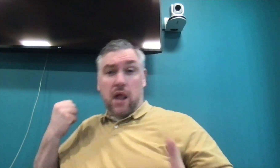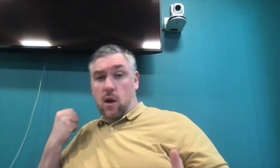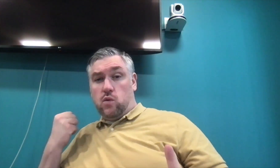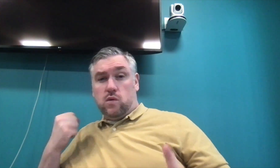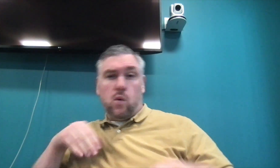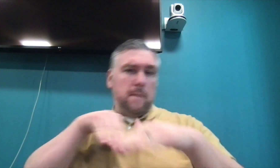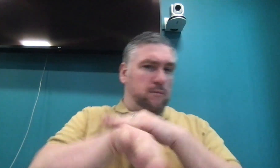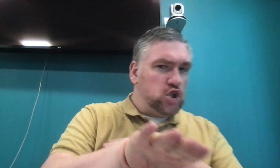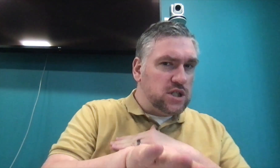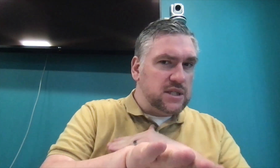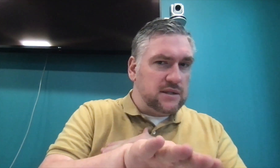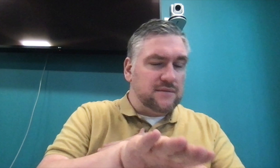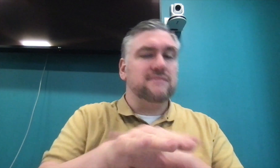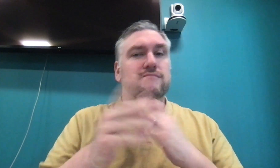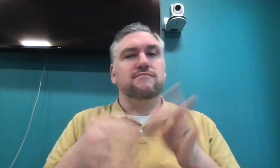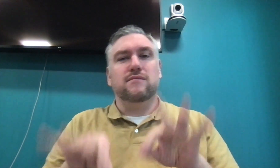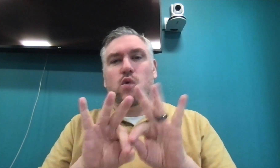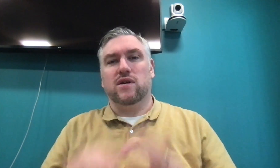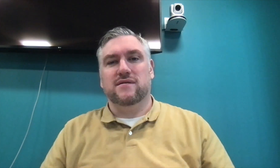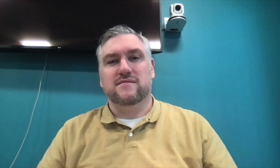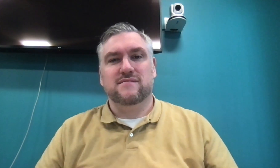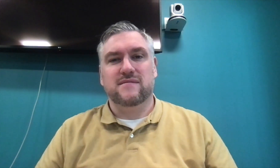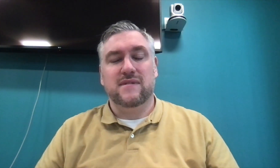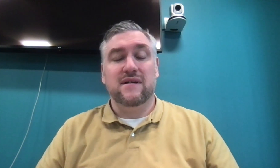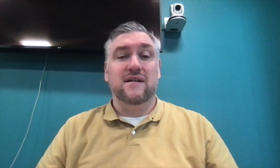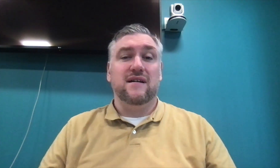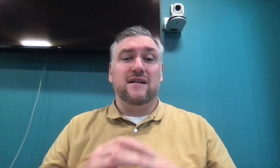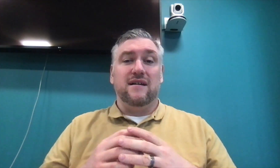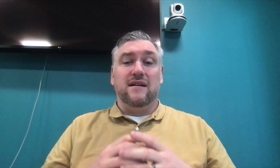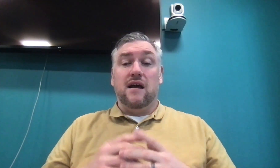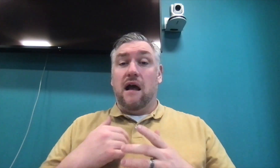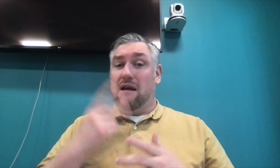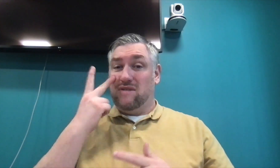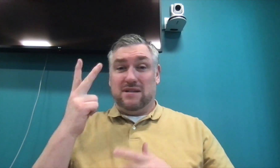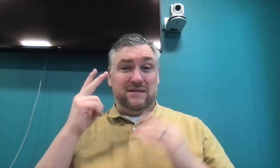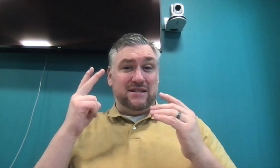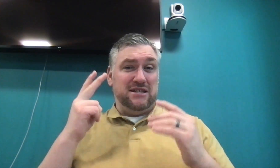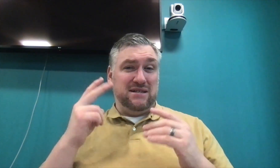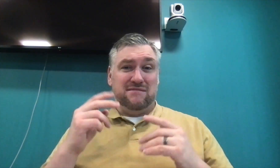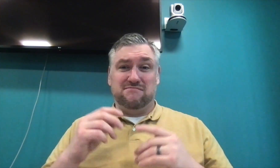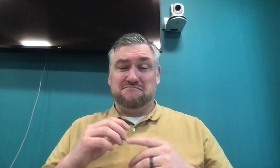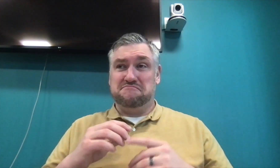how you use pull out or push in is important. I've seen